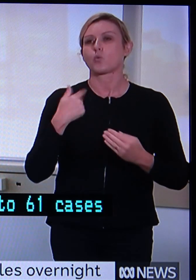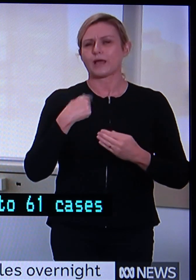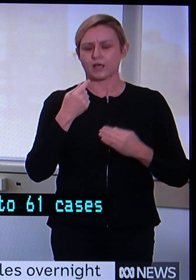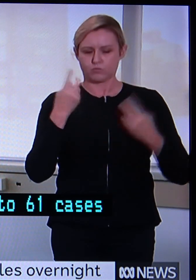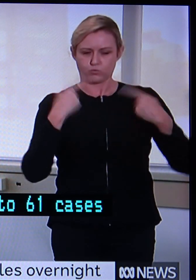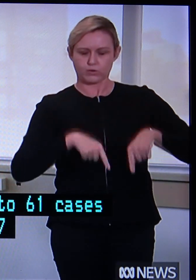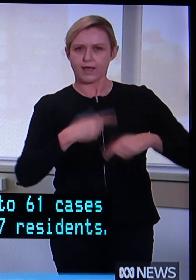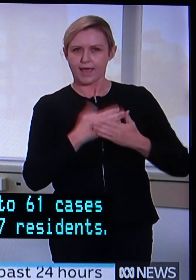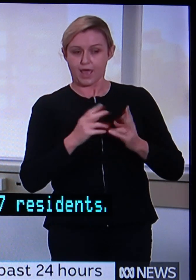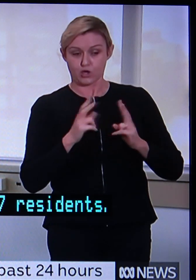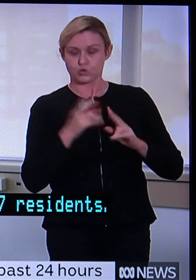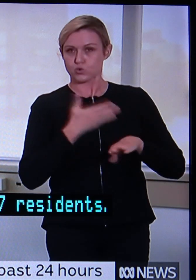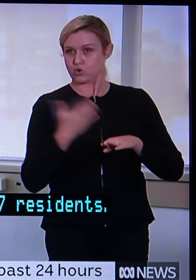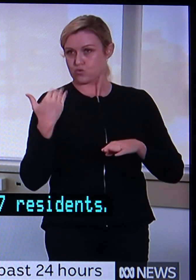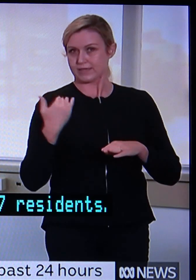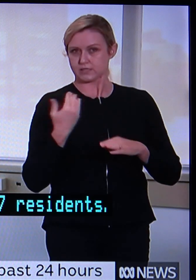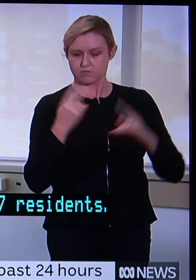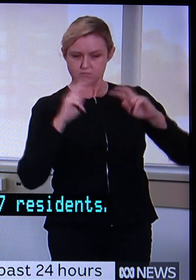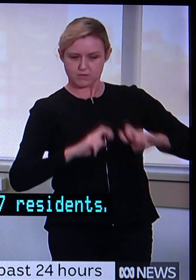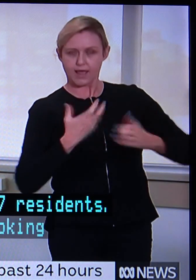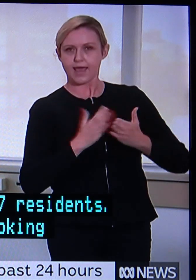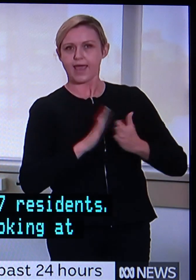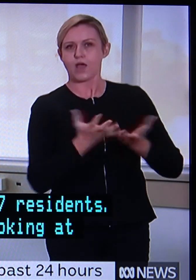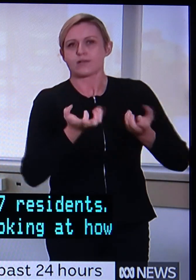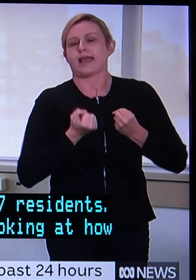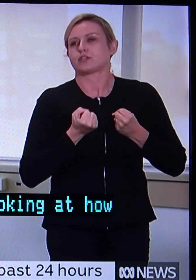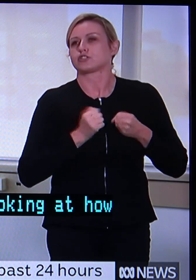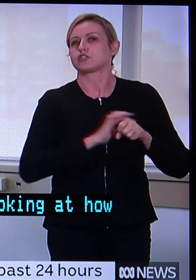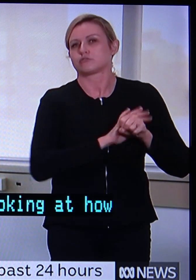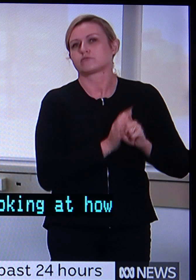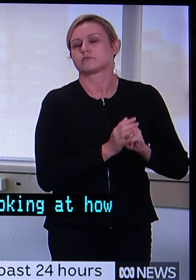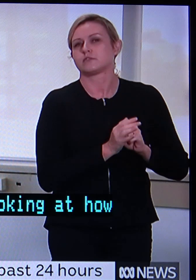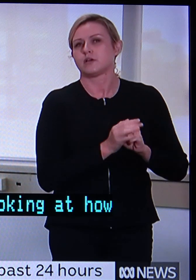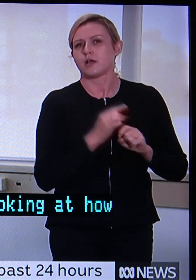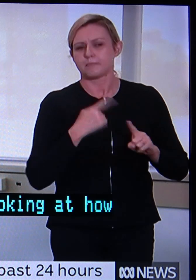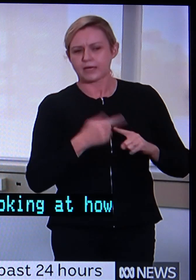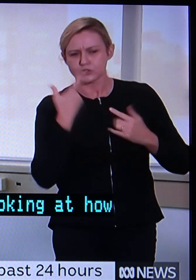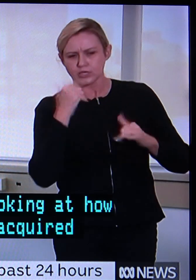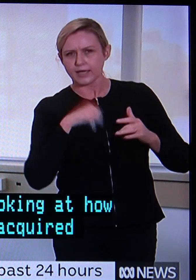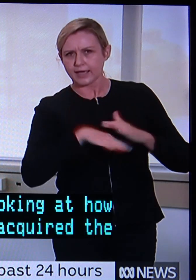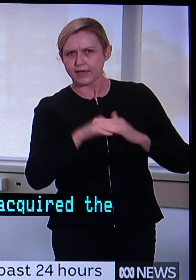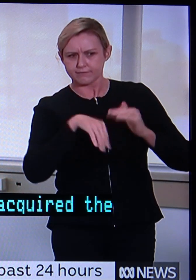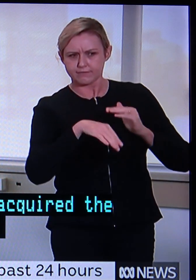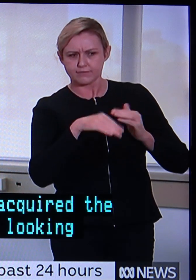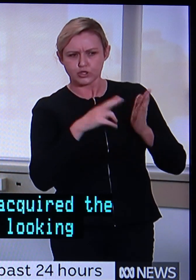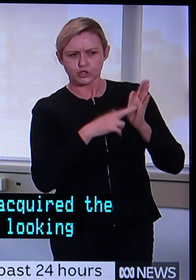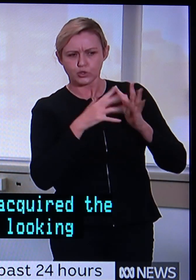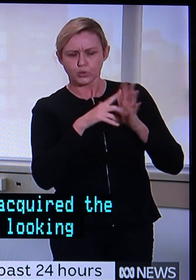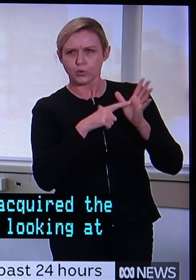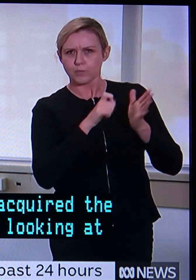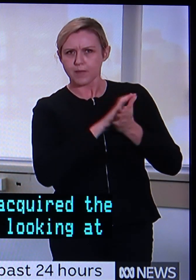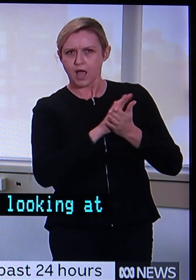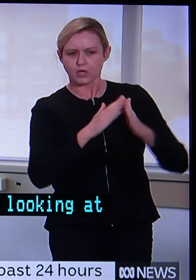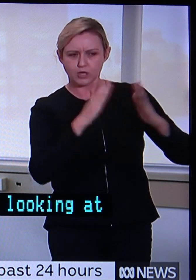staff members acquired the infection, and obviously looking at whether there were any infection control breaches, but also casting our net